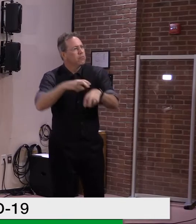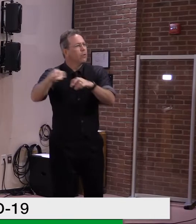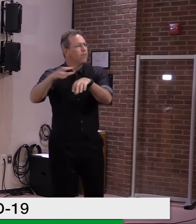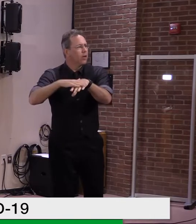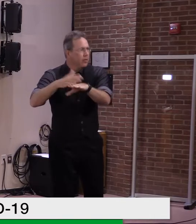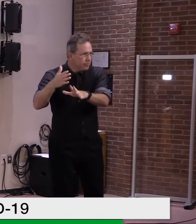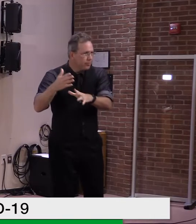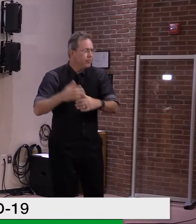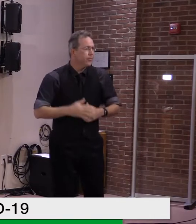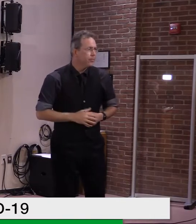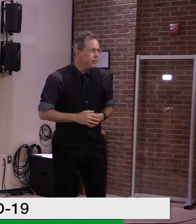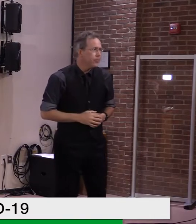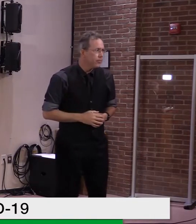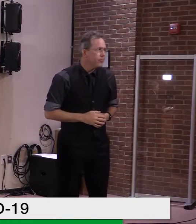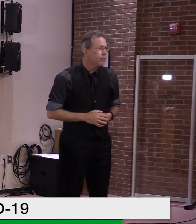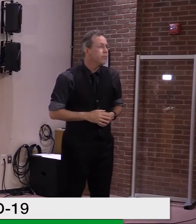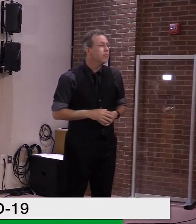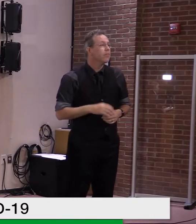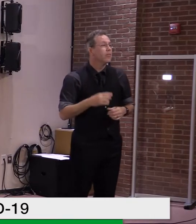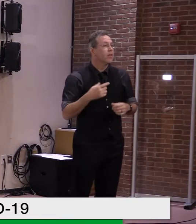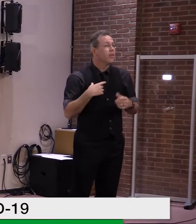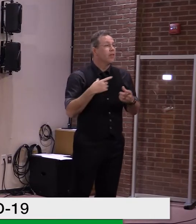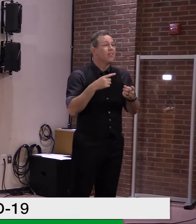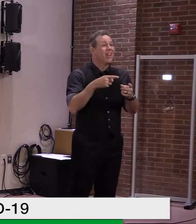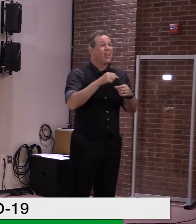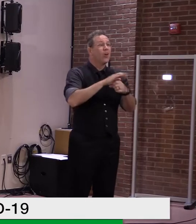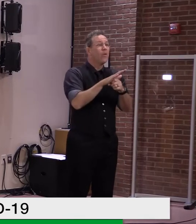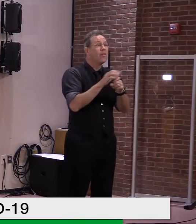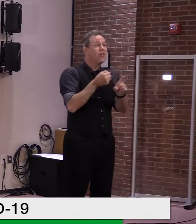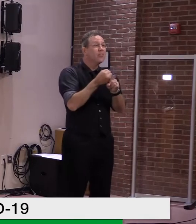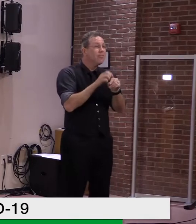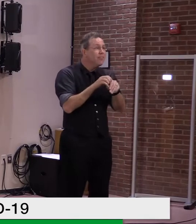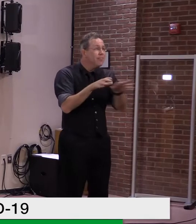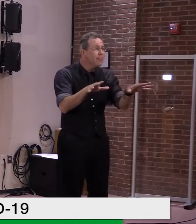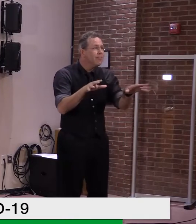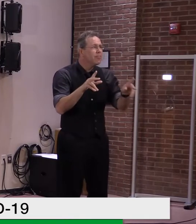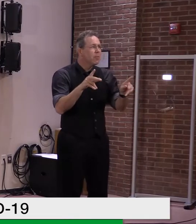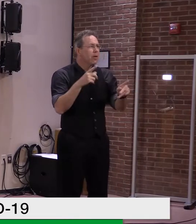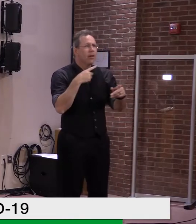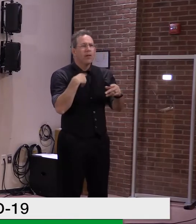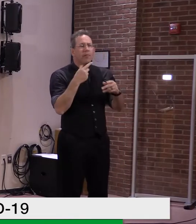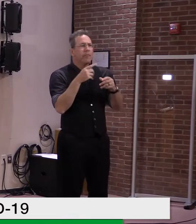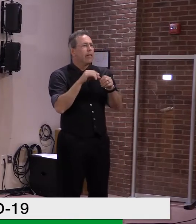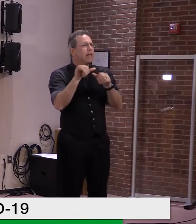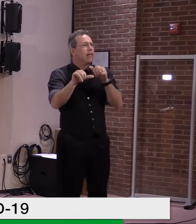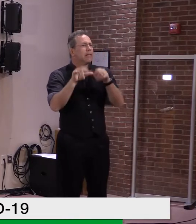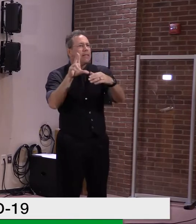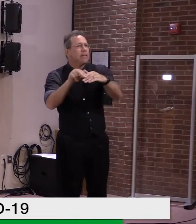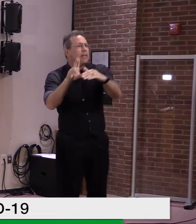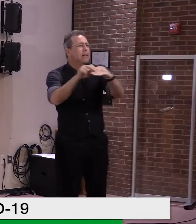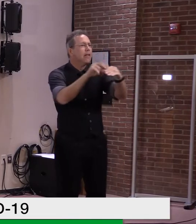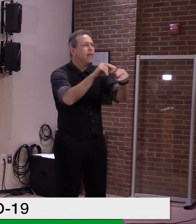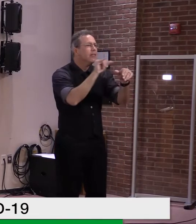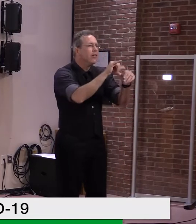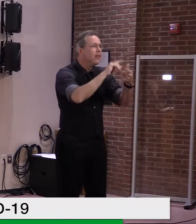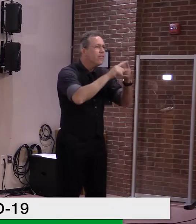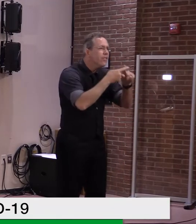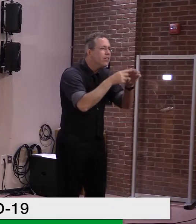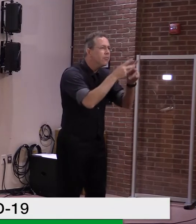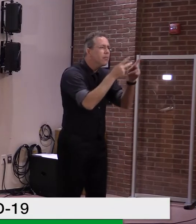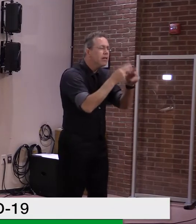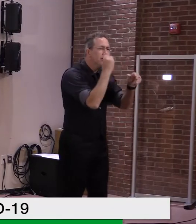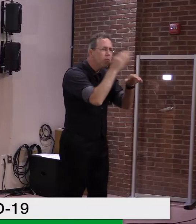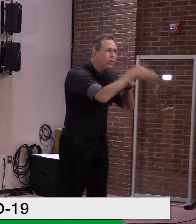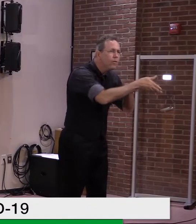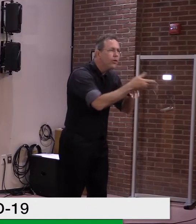were staying with relatives or friends, and because of the pandemic, it became a little bit, people became a little